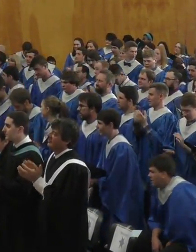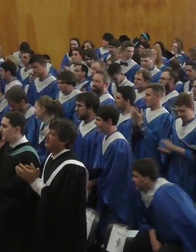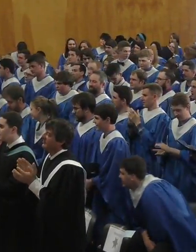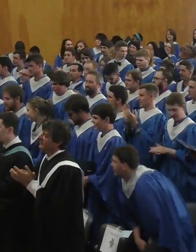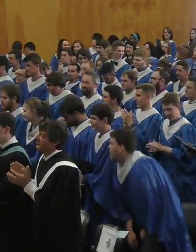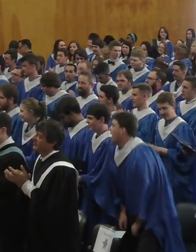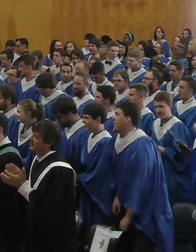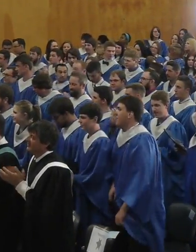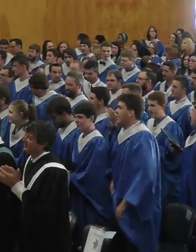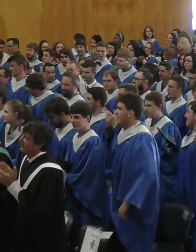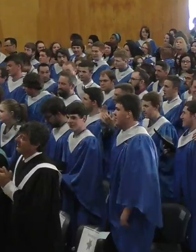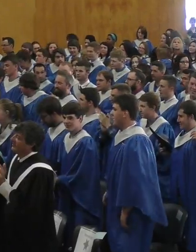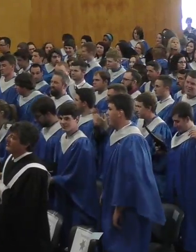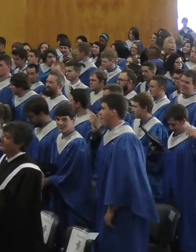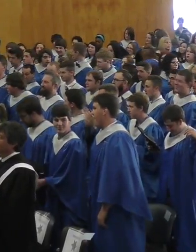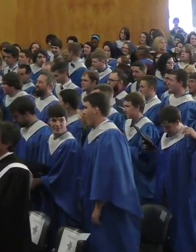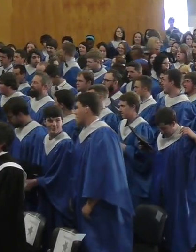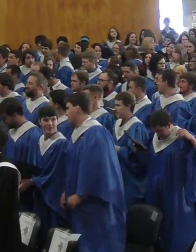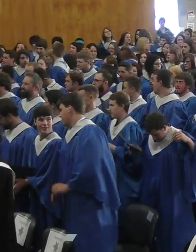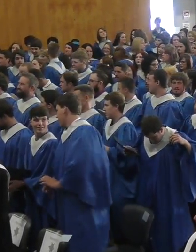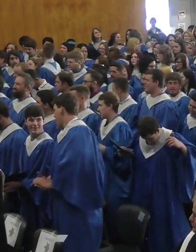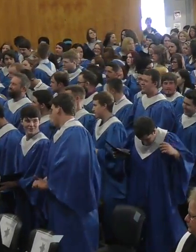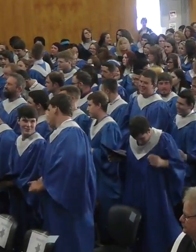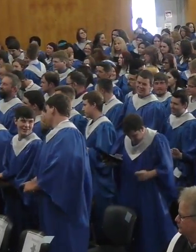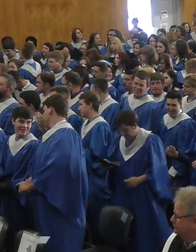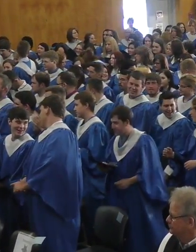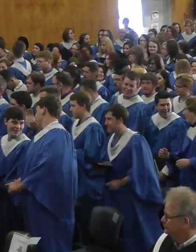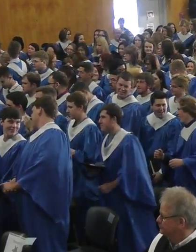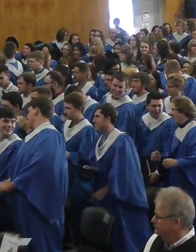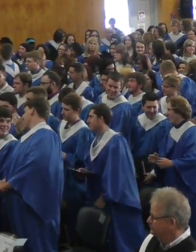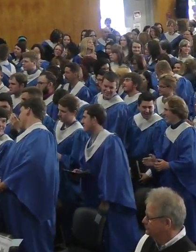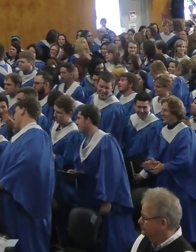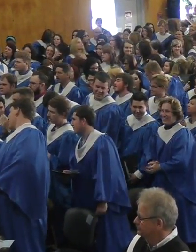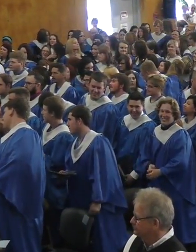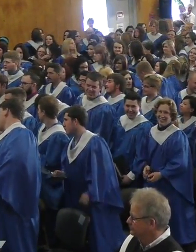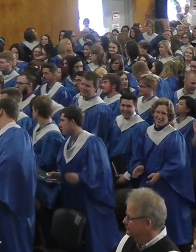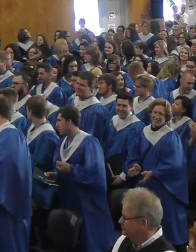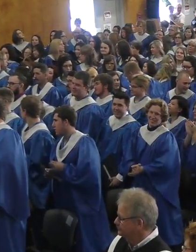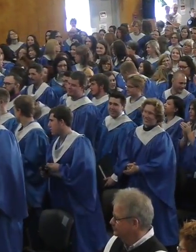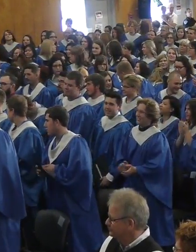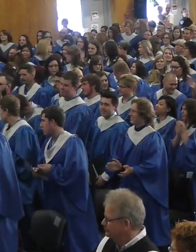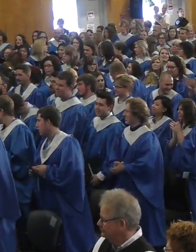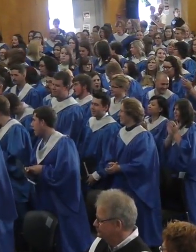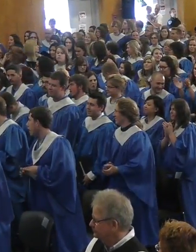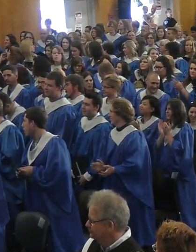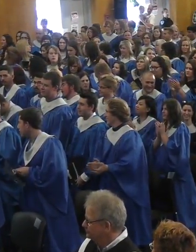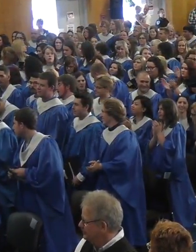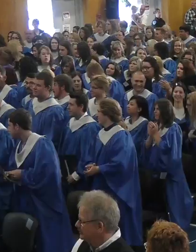Got a great job. You can walk across.